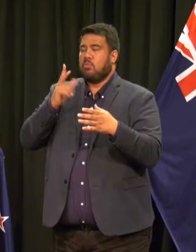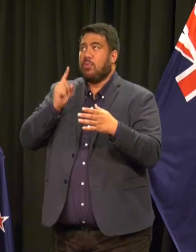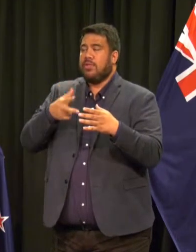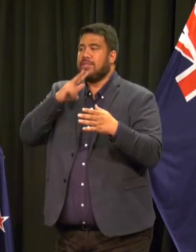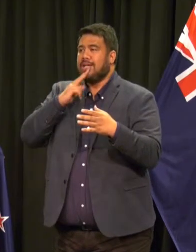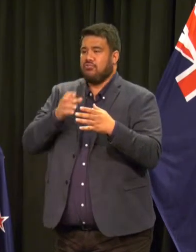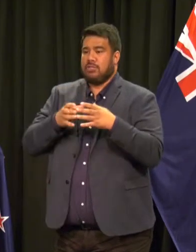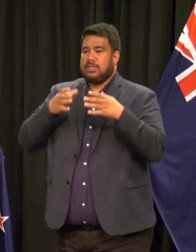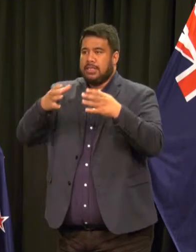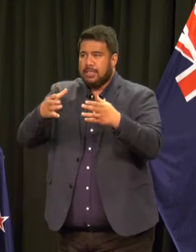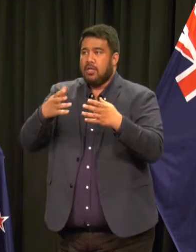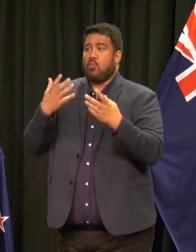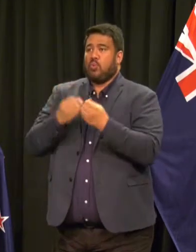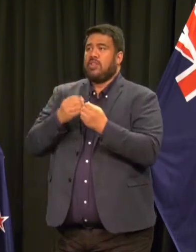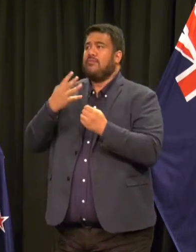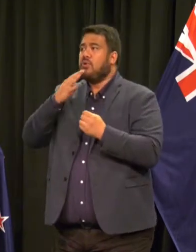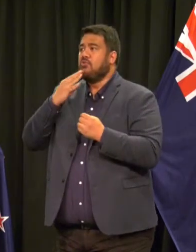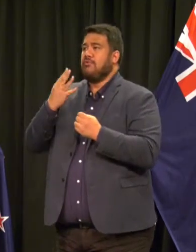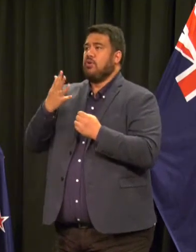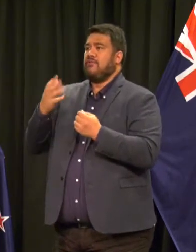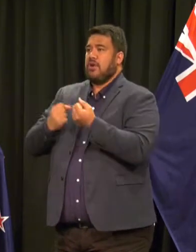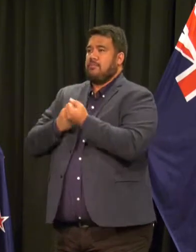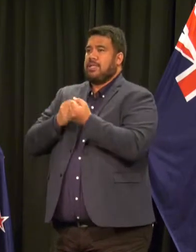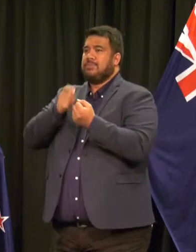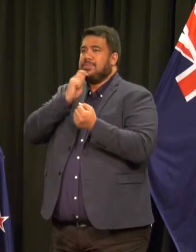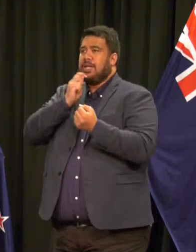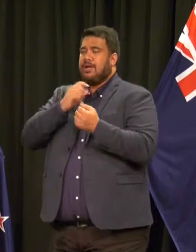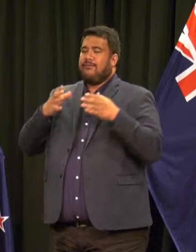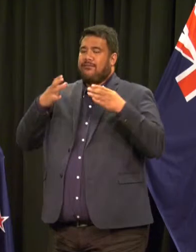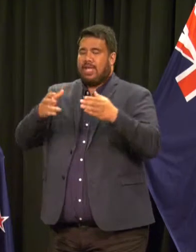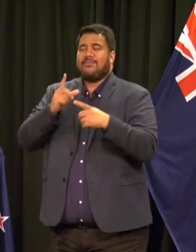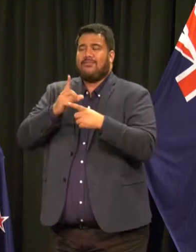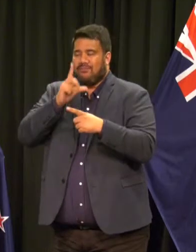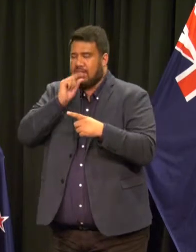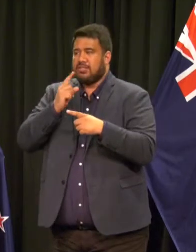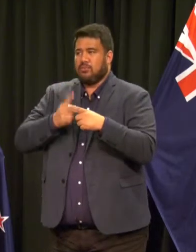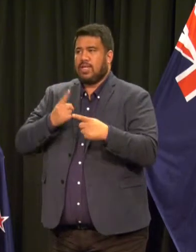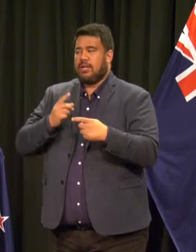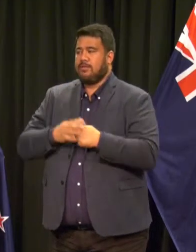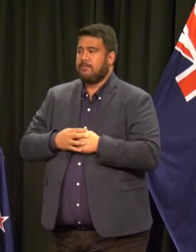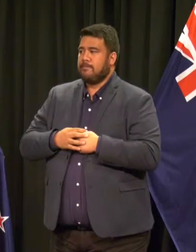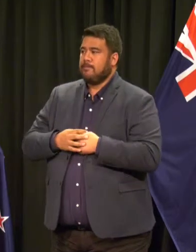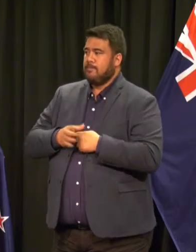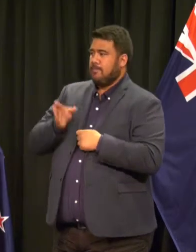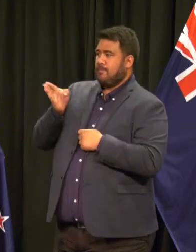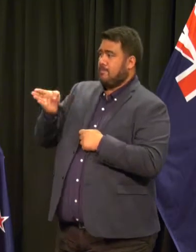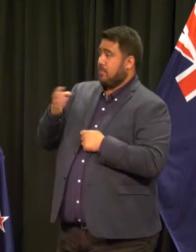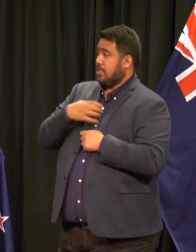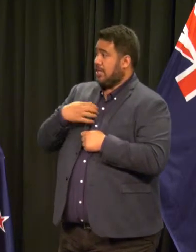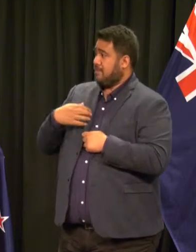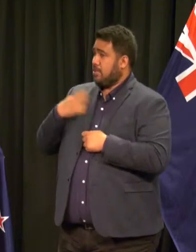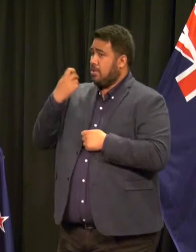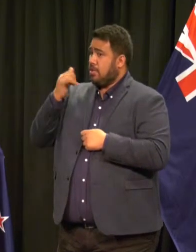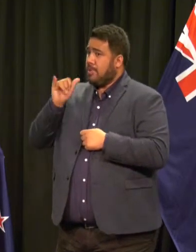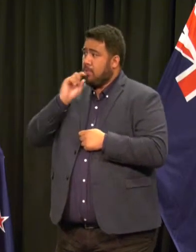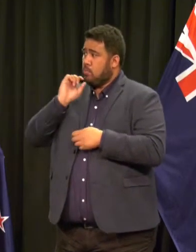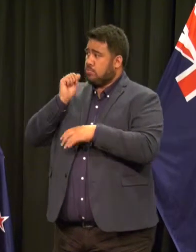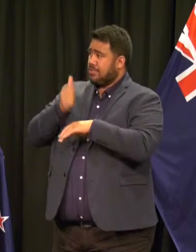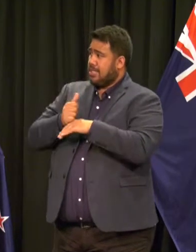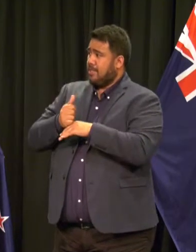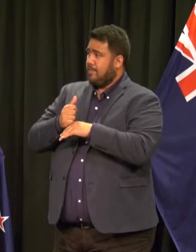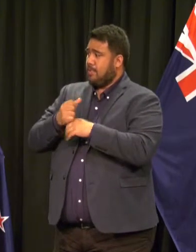with 445 backup staff. Will the government consider urgently introducing roadside drug